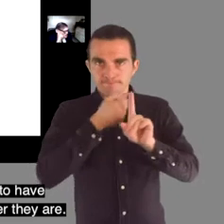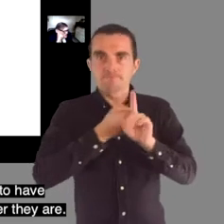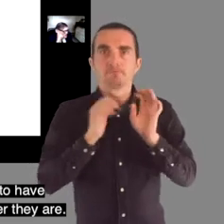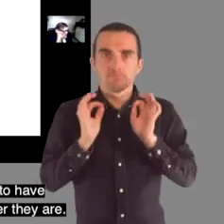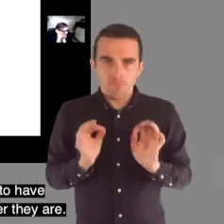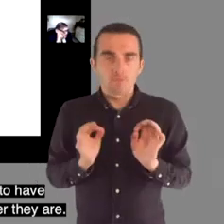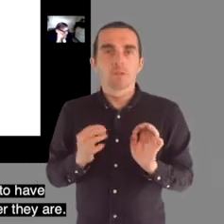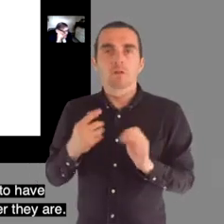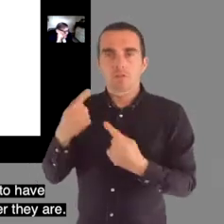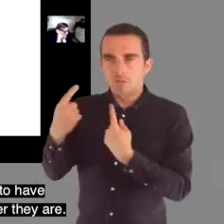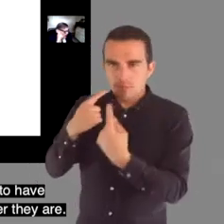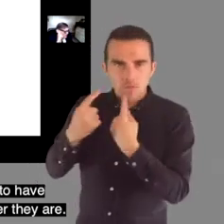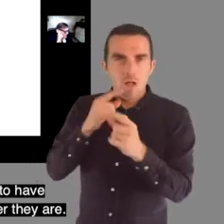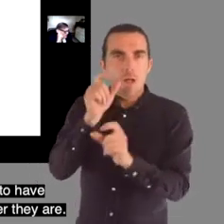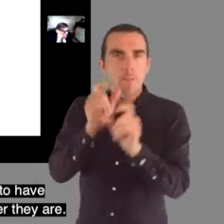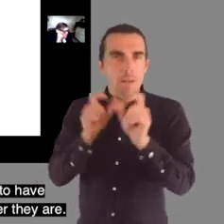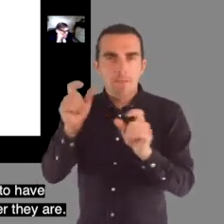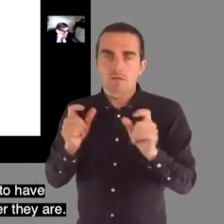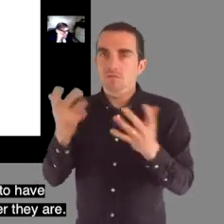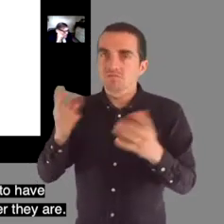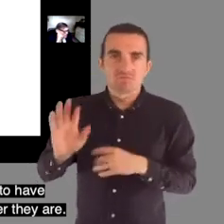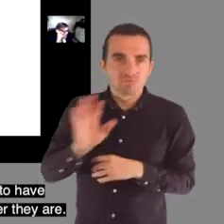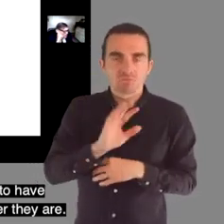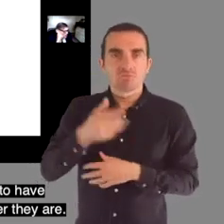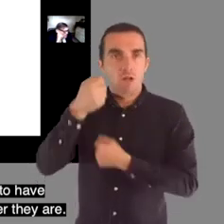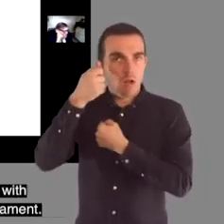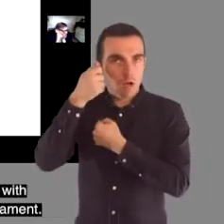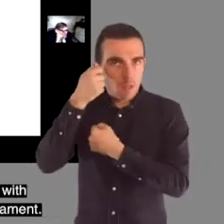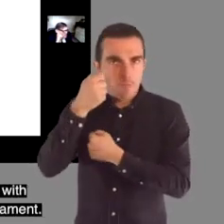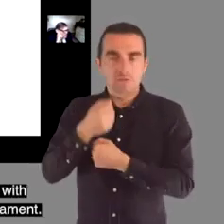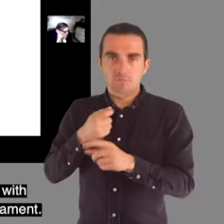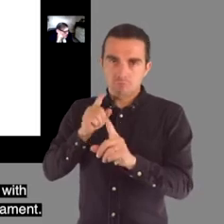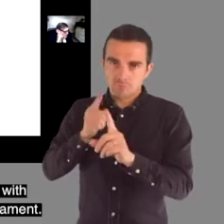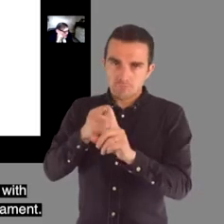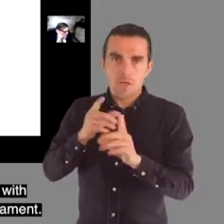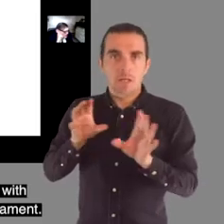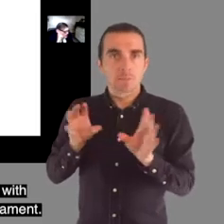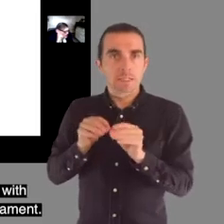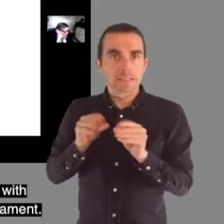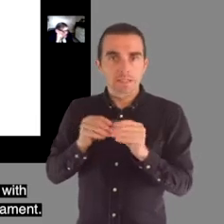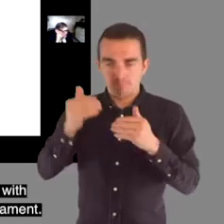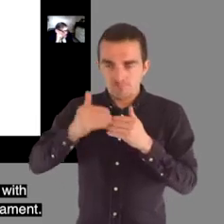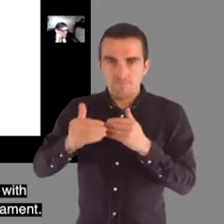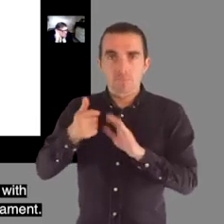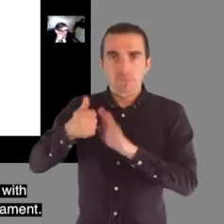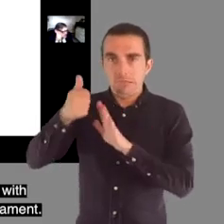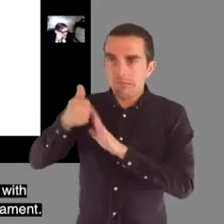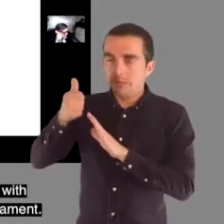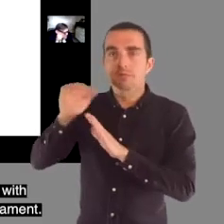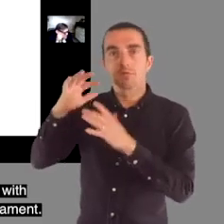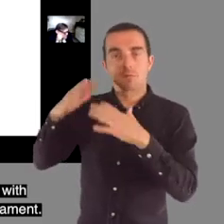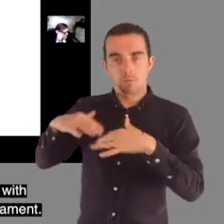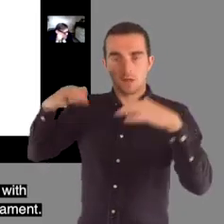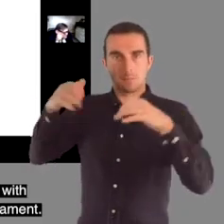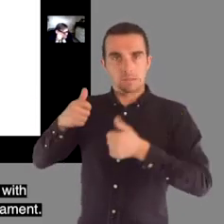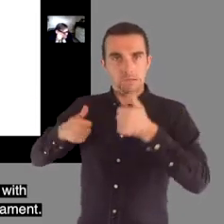petitions, where we have to have the arguments with people wherever they are. Lobbying, targeted meetings with ministers and